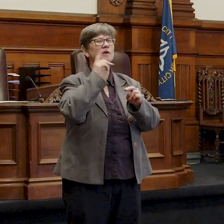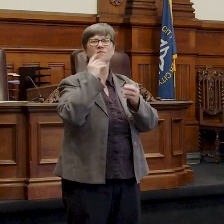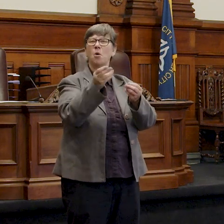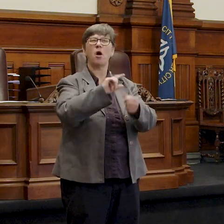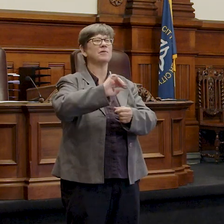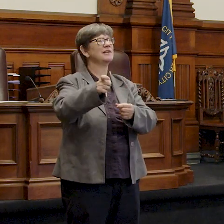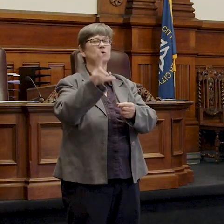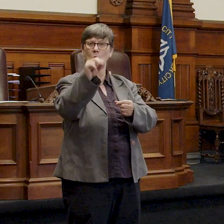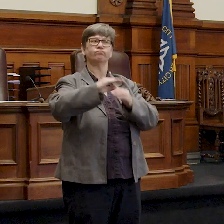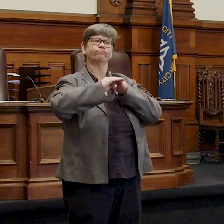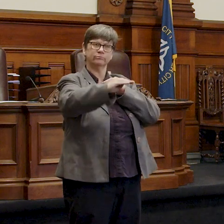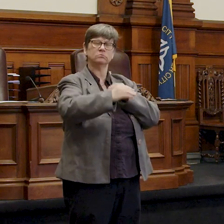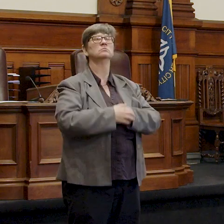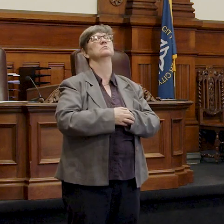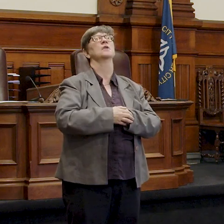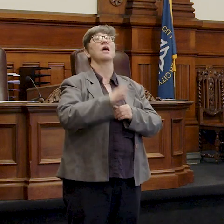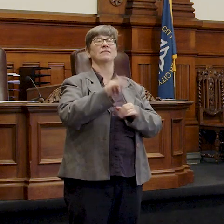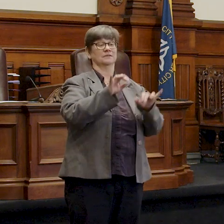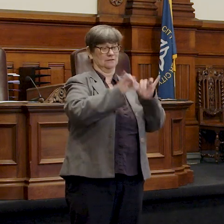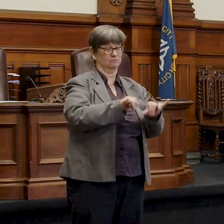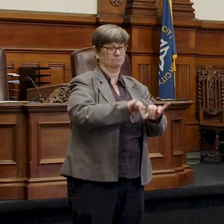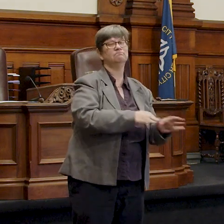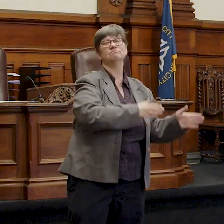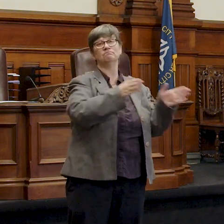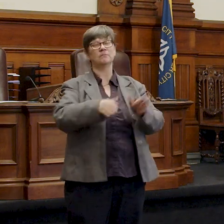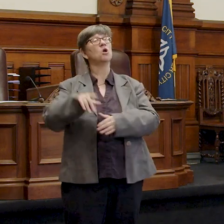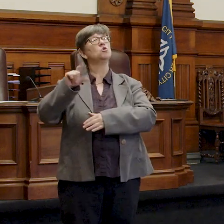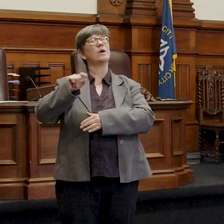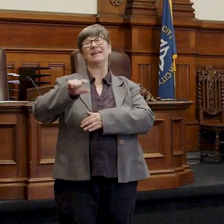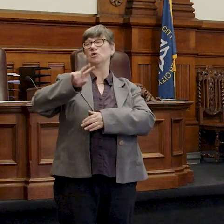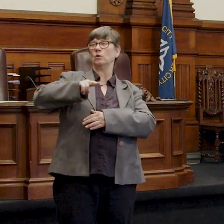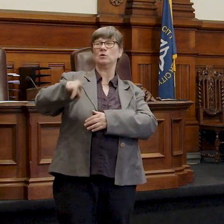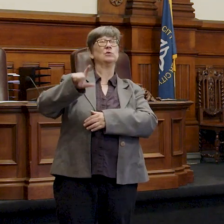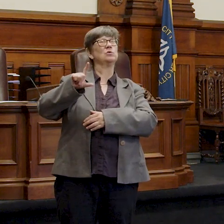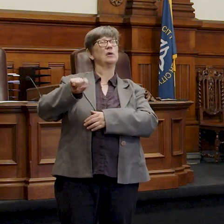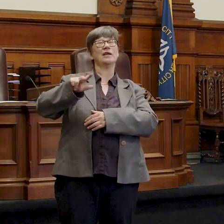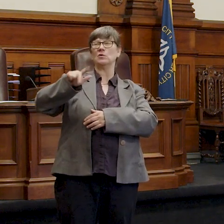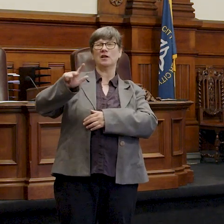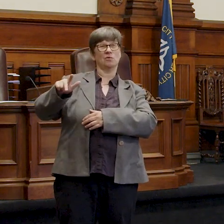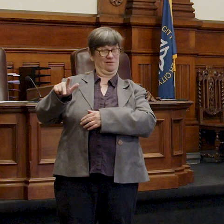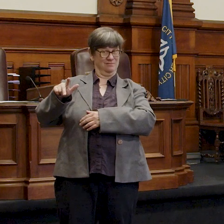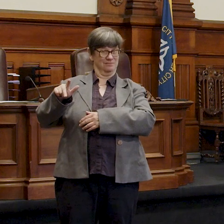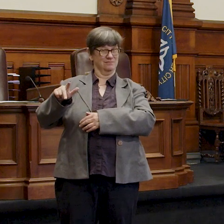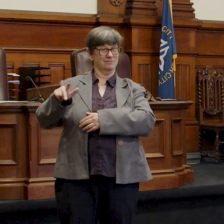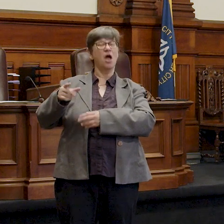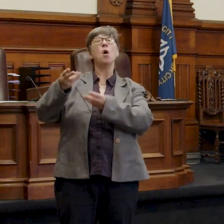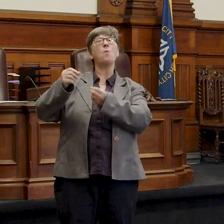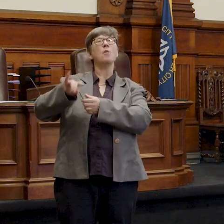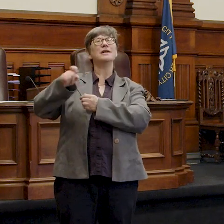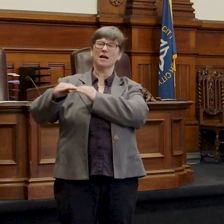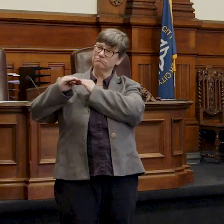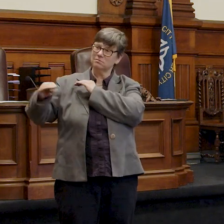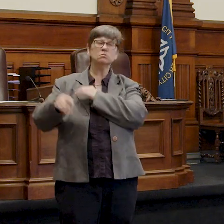Consistent with our 2022-23 budget, we once again elected to hold the property tax levy flat this year